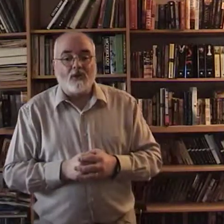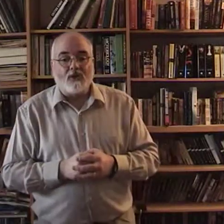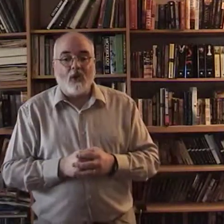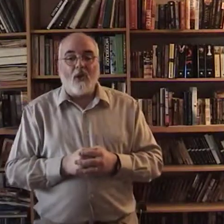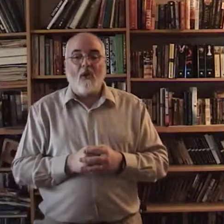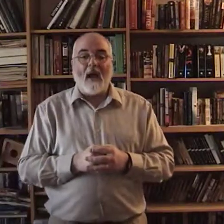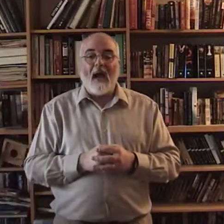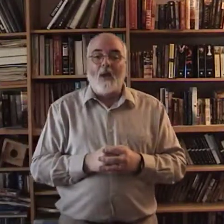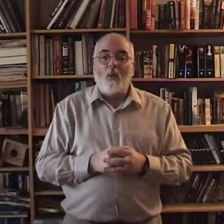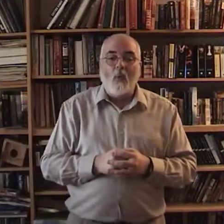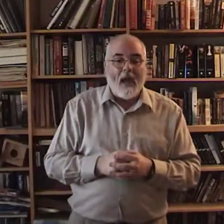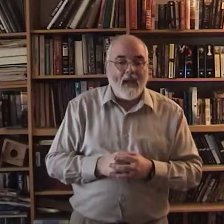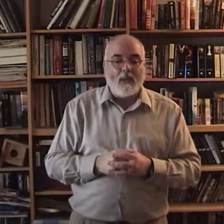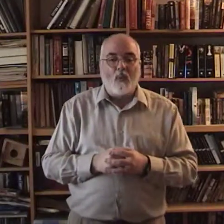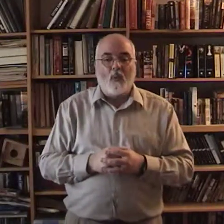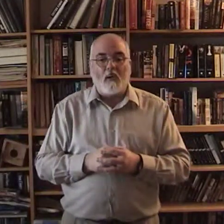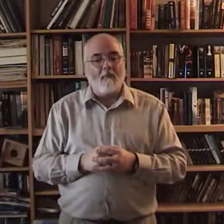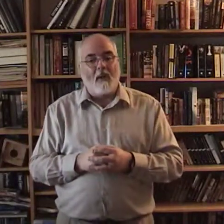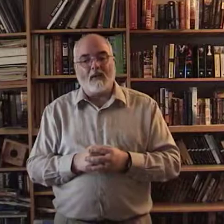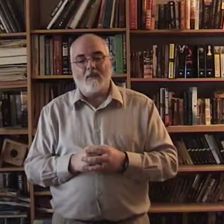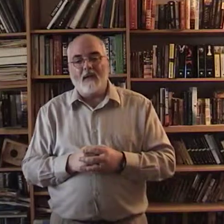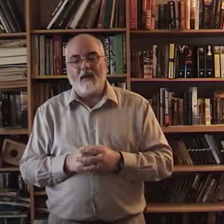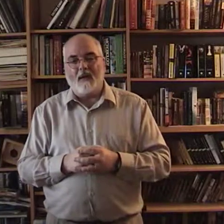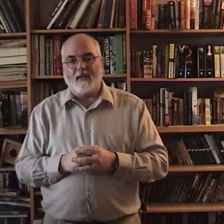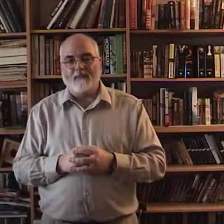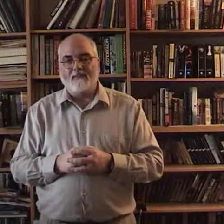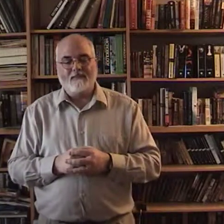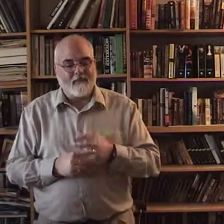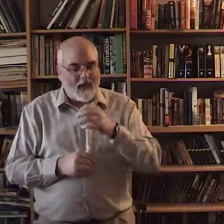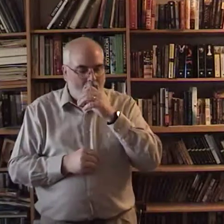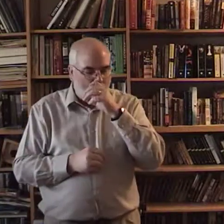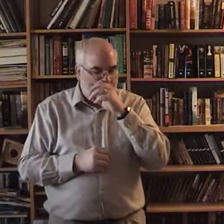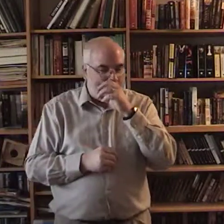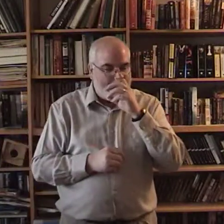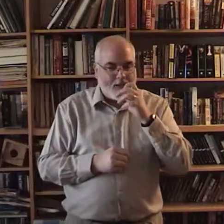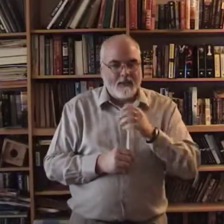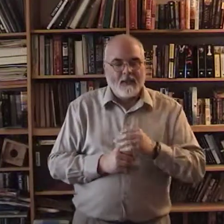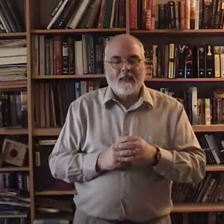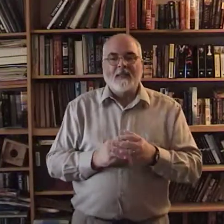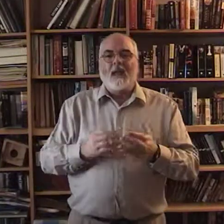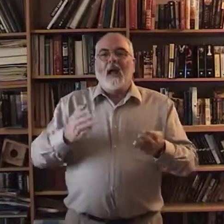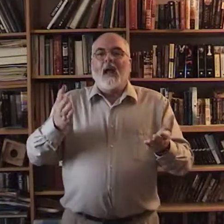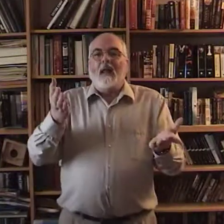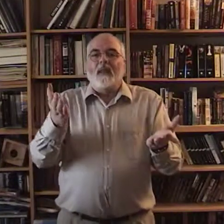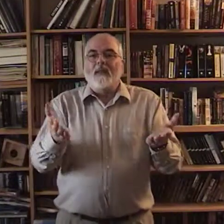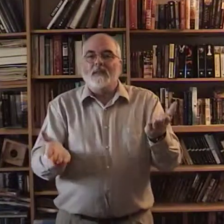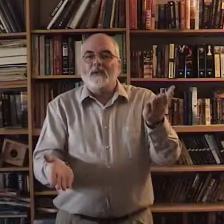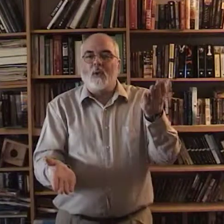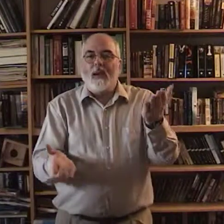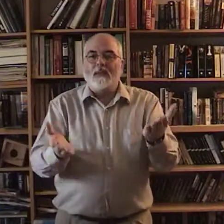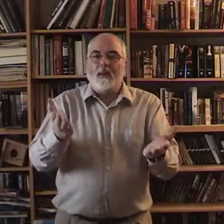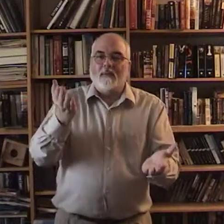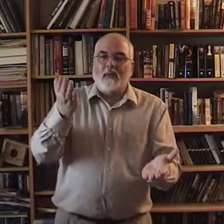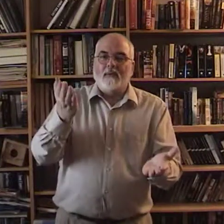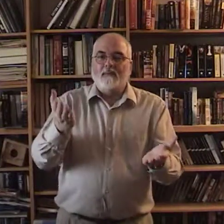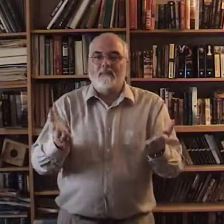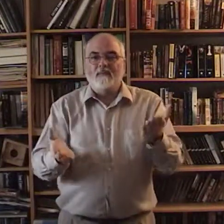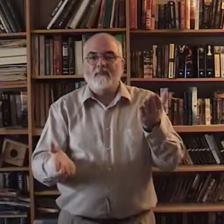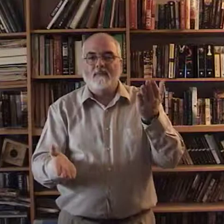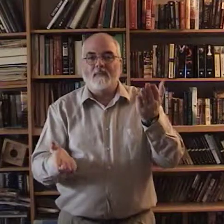So outweighed what must be done. Outweighed. This is to weigh something.